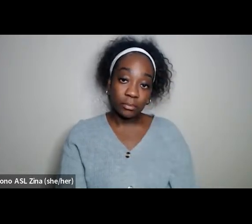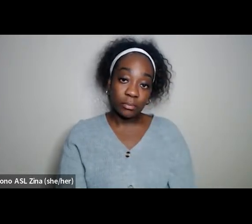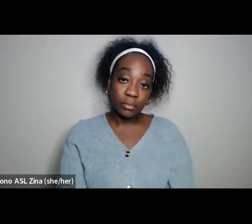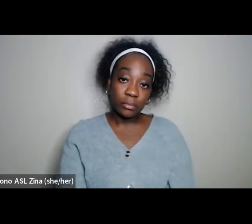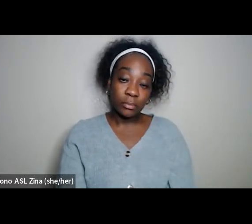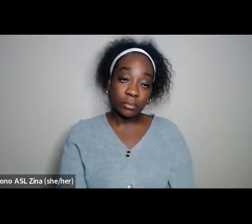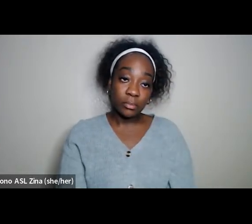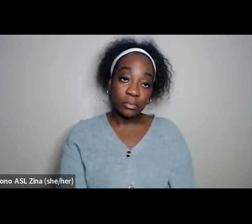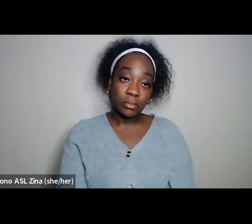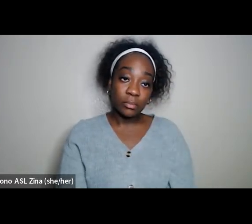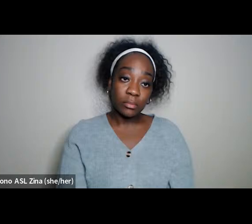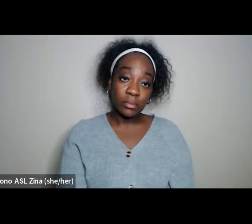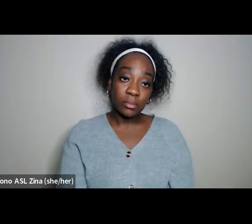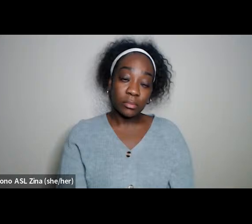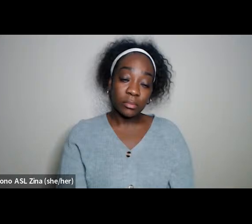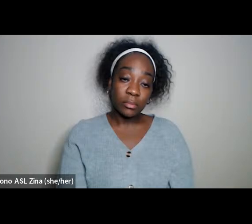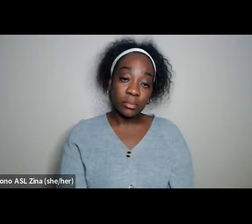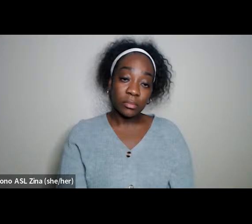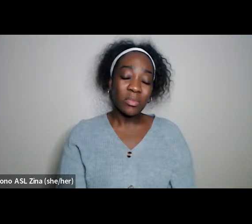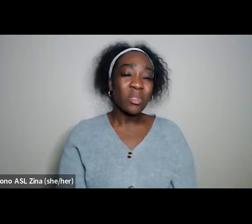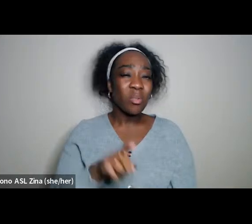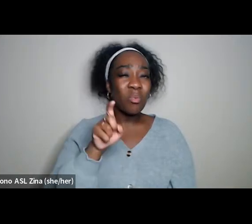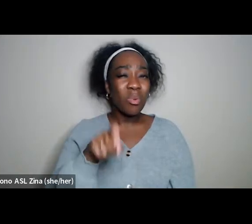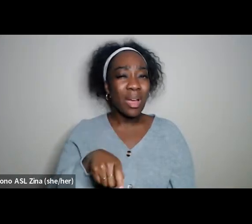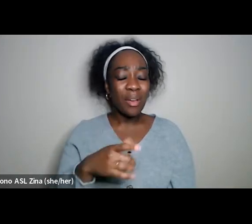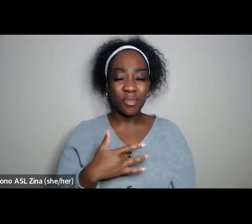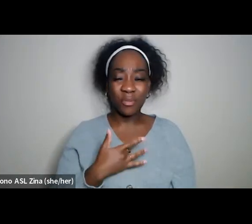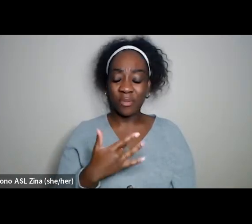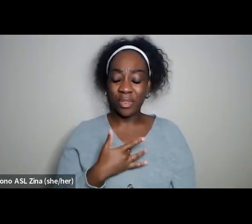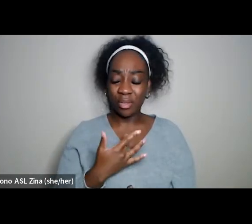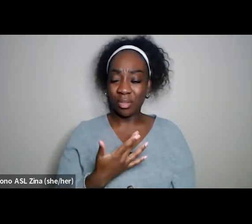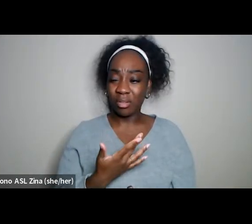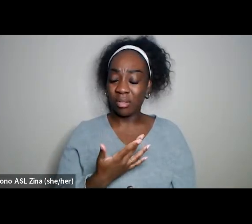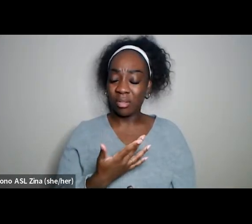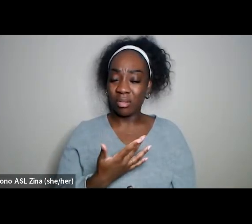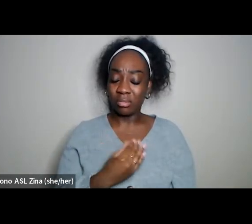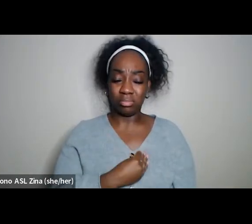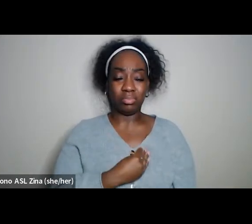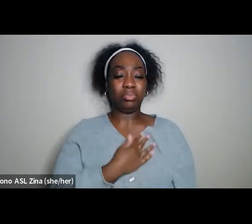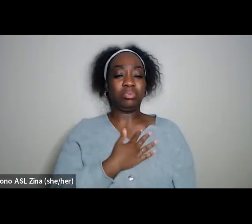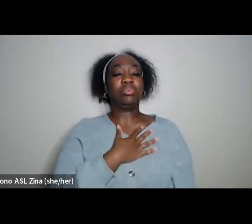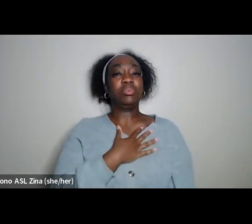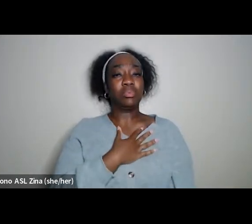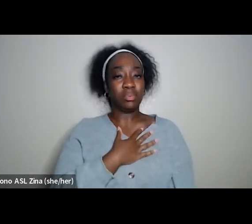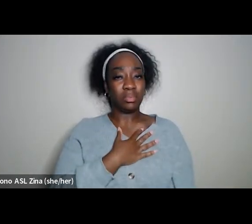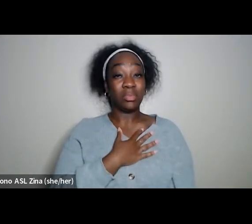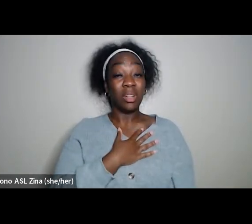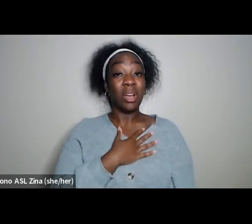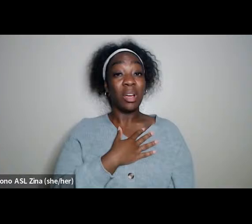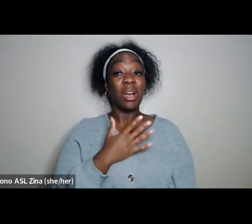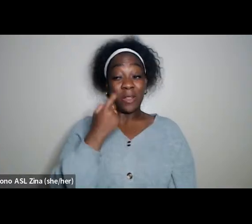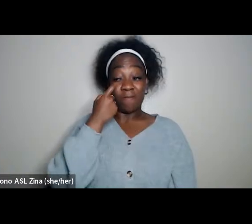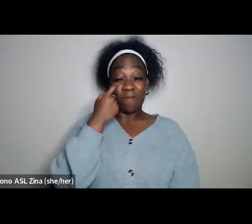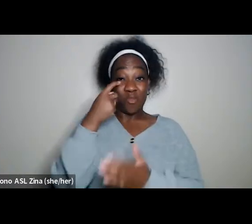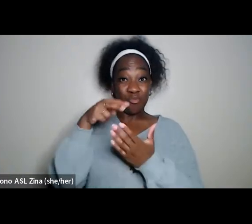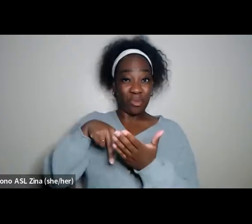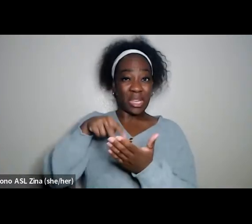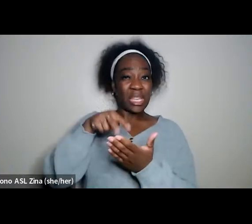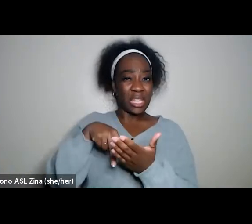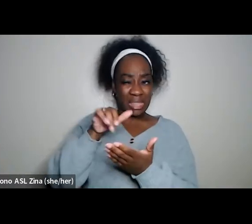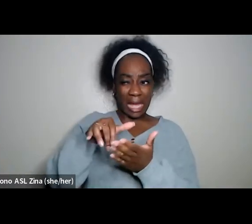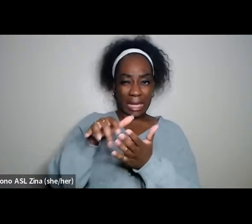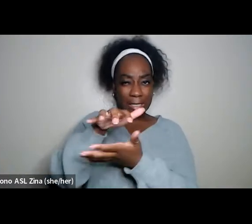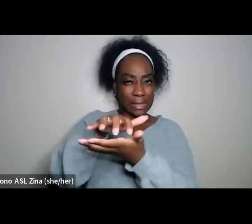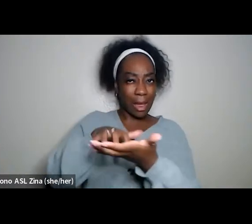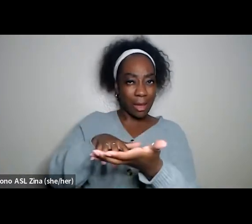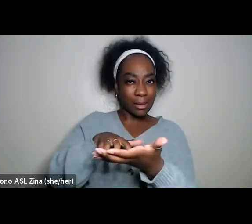We have to be moved, and the text we read is about recognizing that we